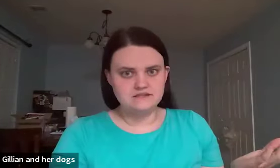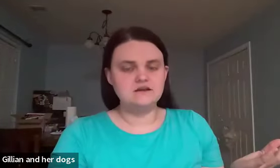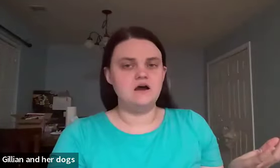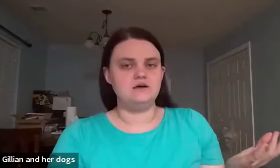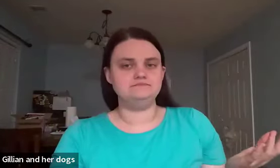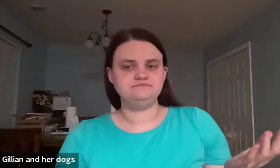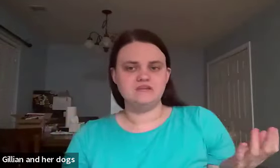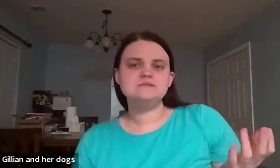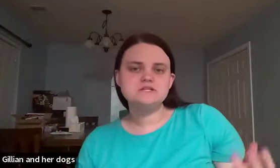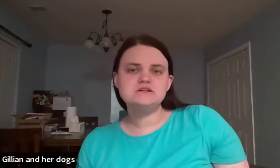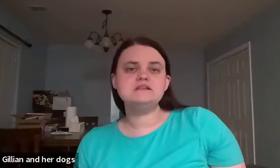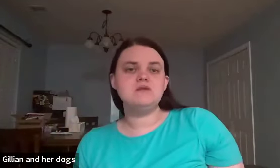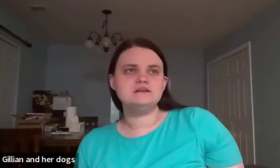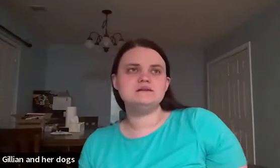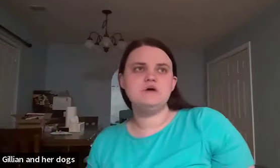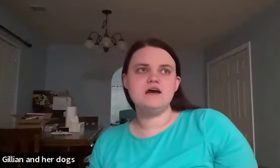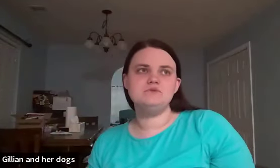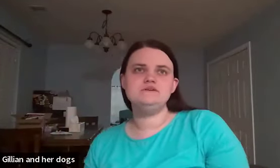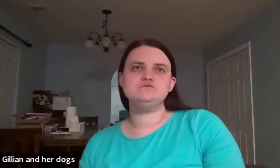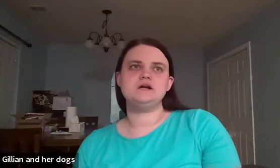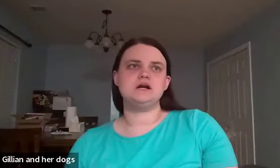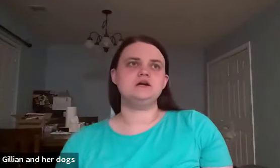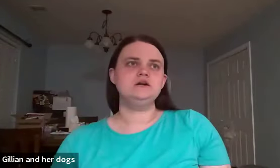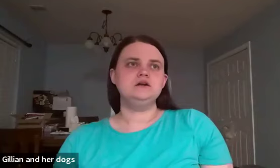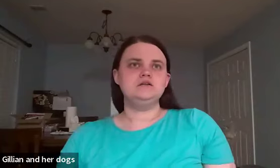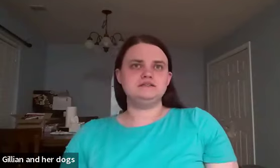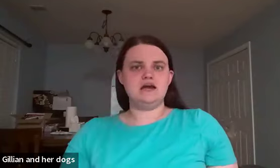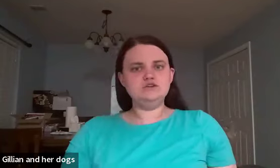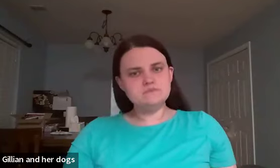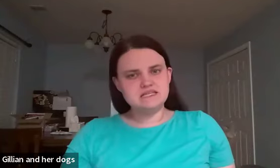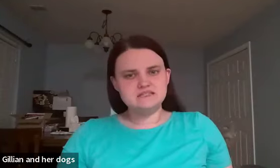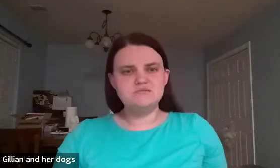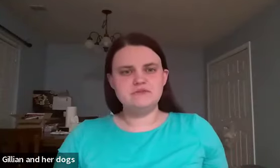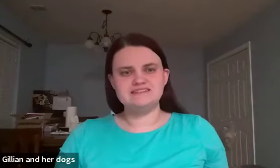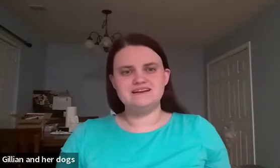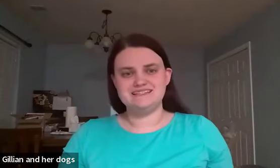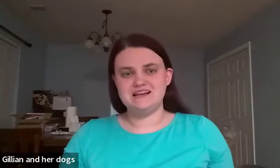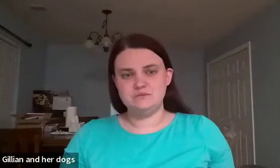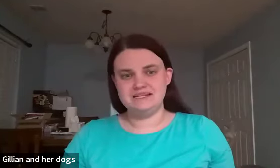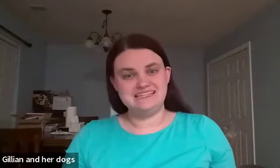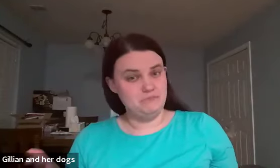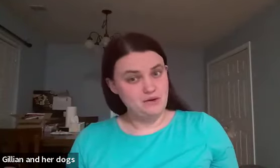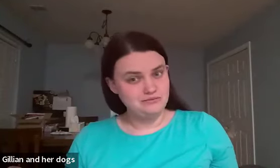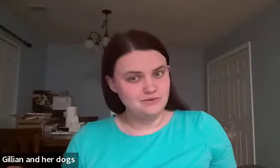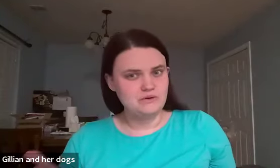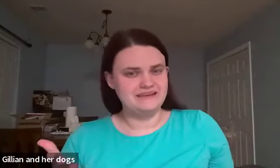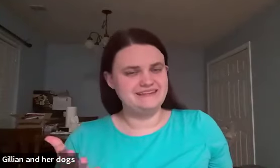it. Especially because a lot of times we'll have movies where the titles may say stuff, but that's not exactly what it's like about, or like